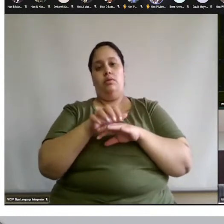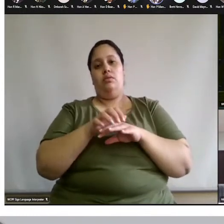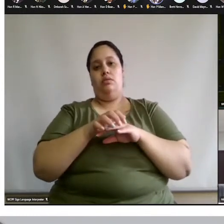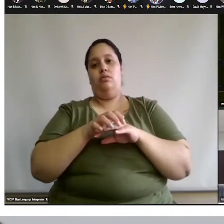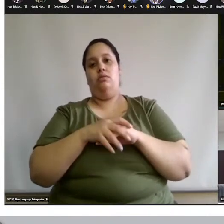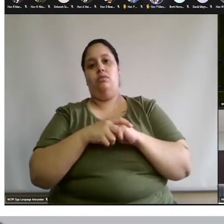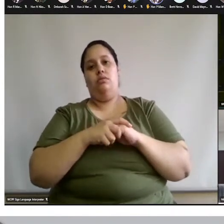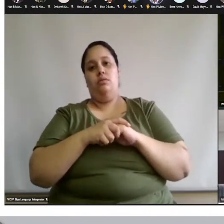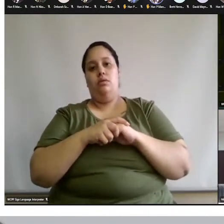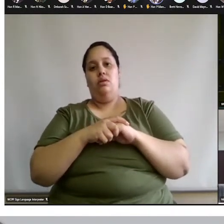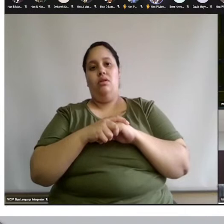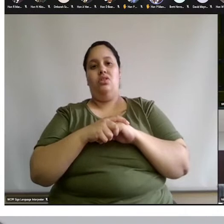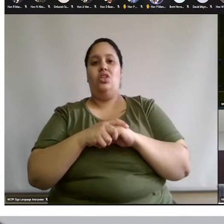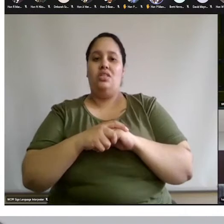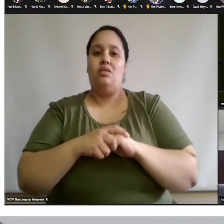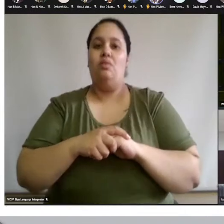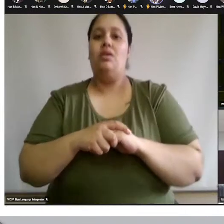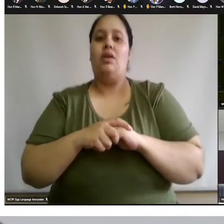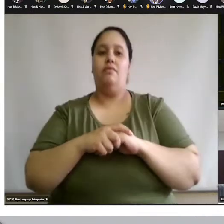And if true,